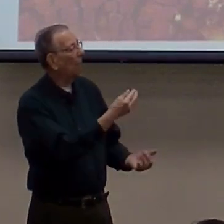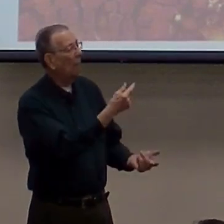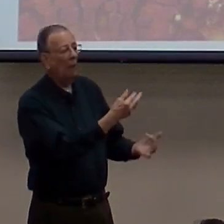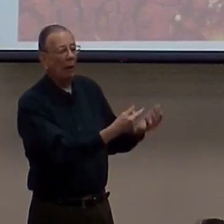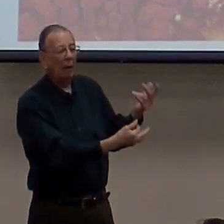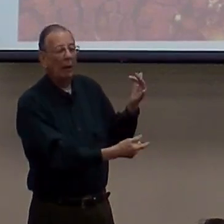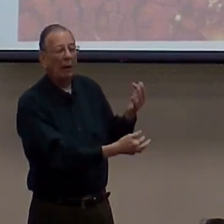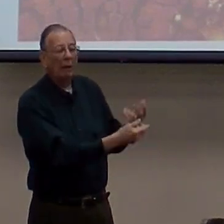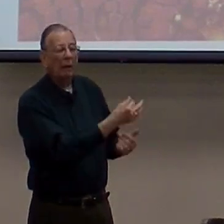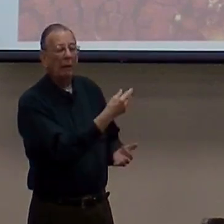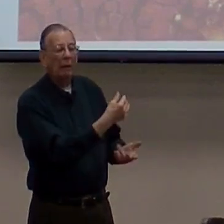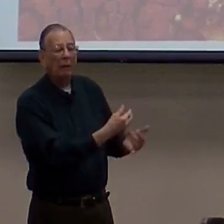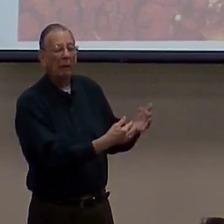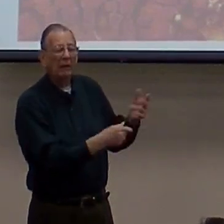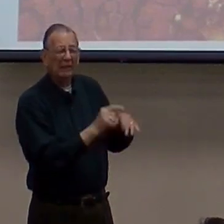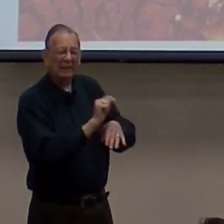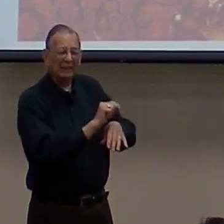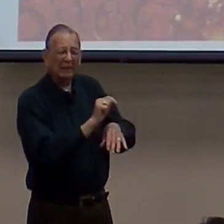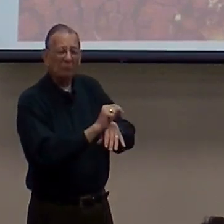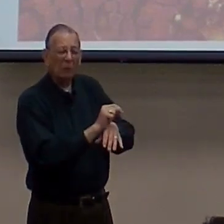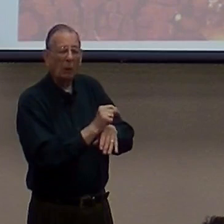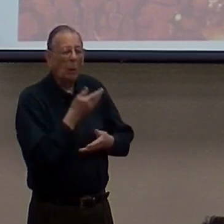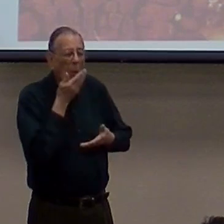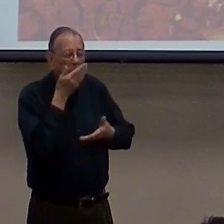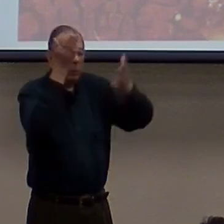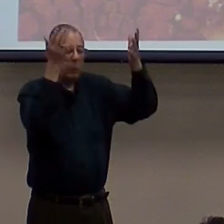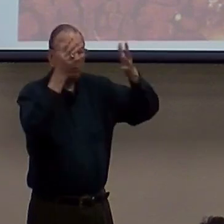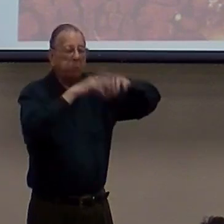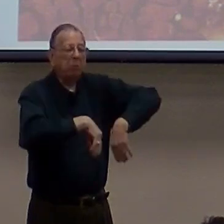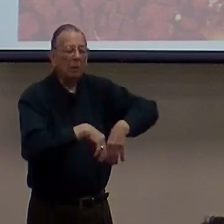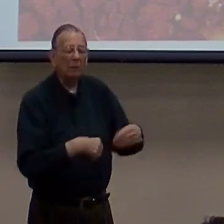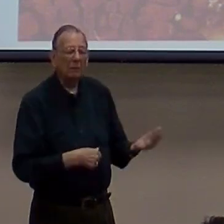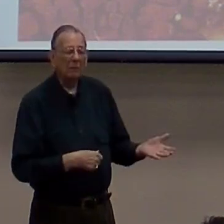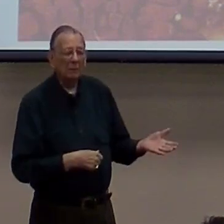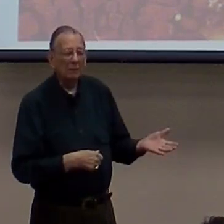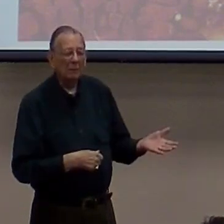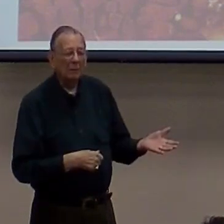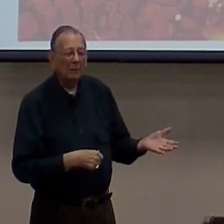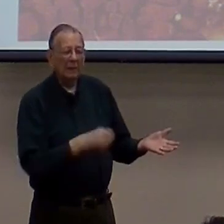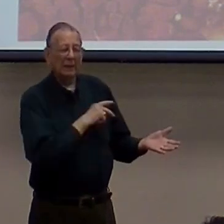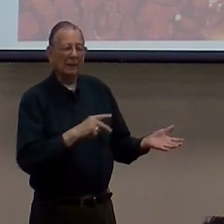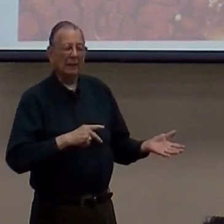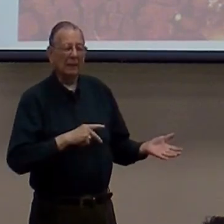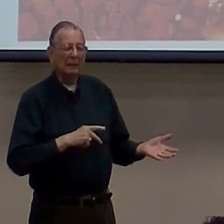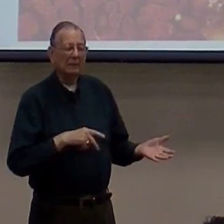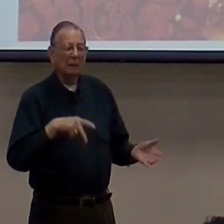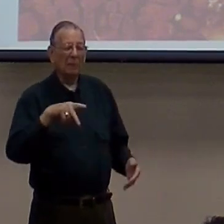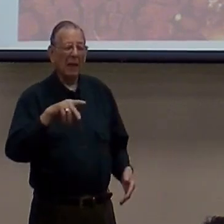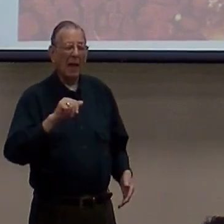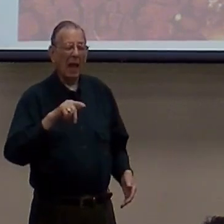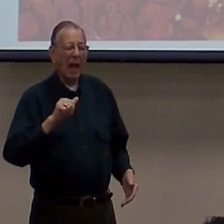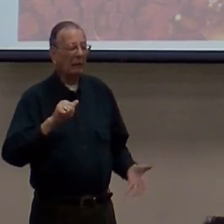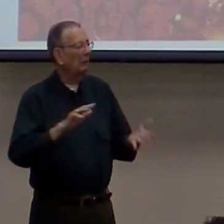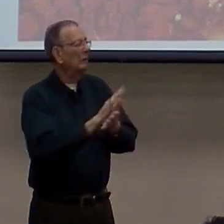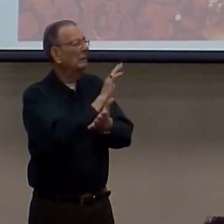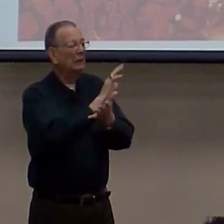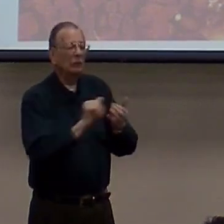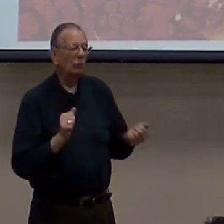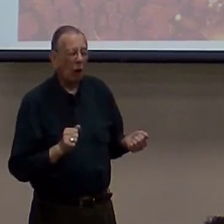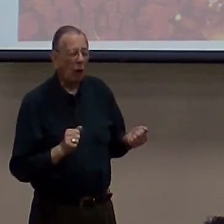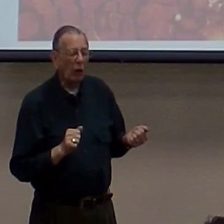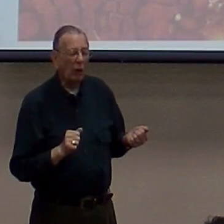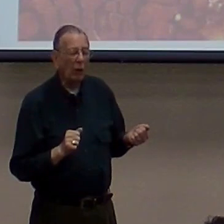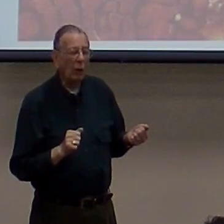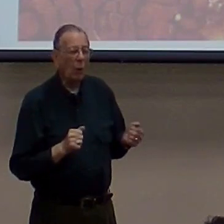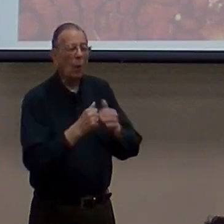flames, a temple in rubble, the king's palace destroyed,